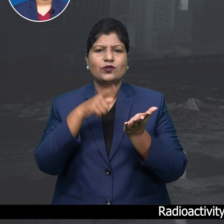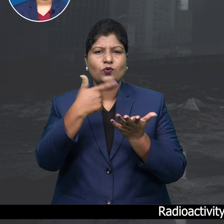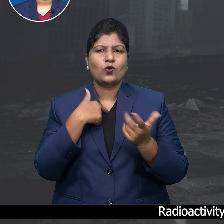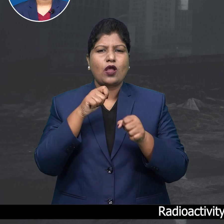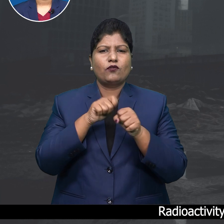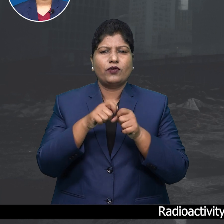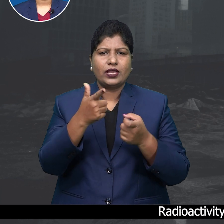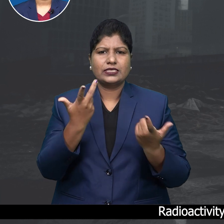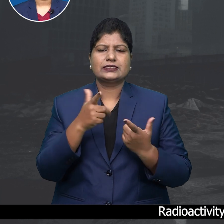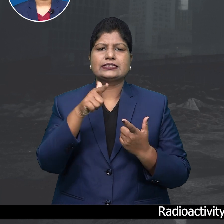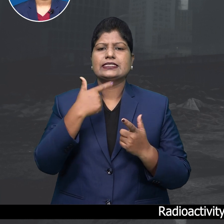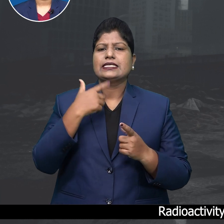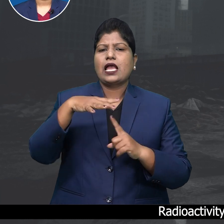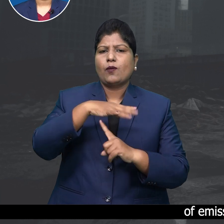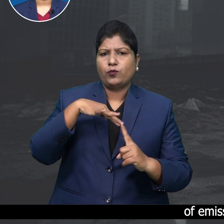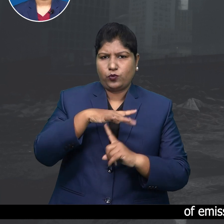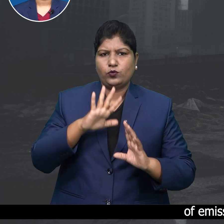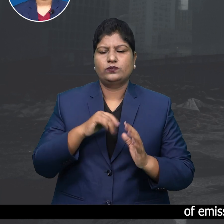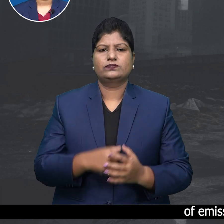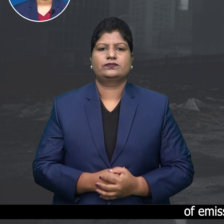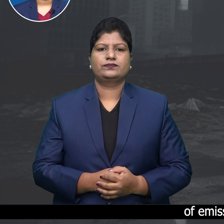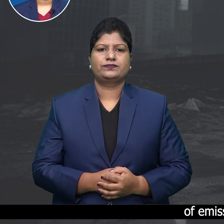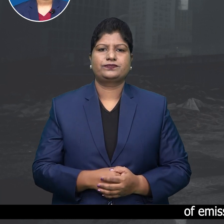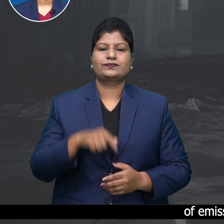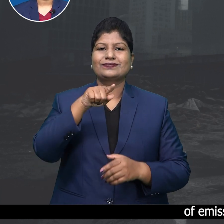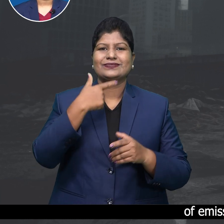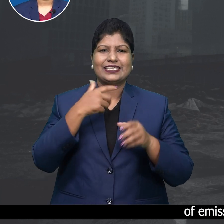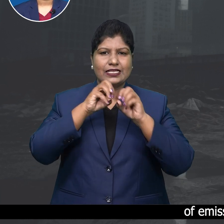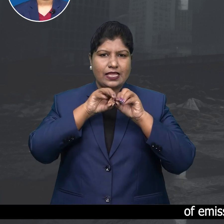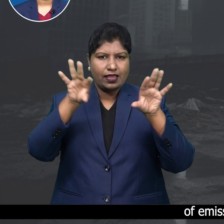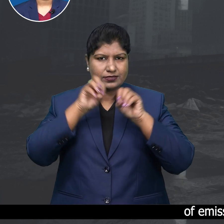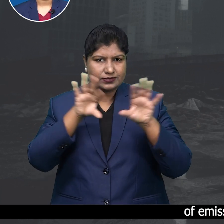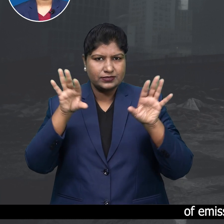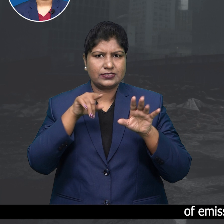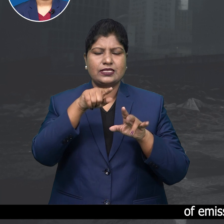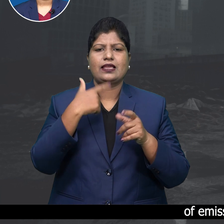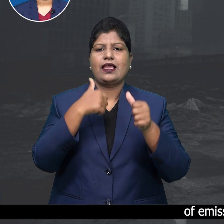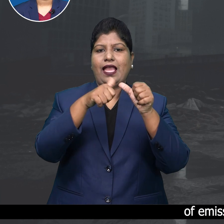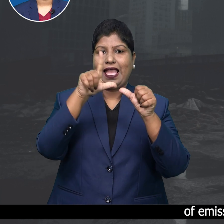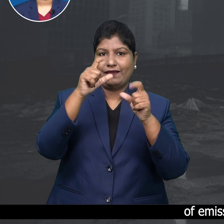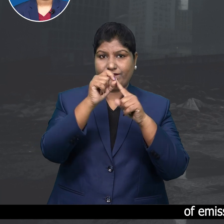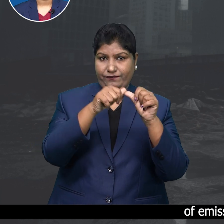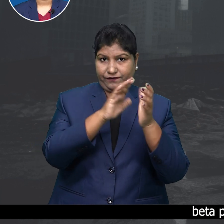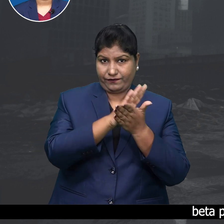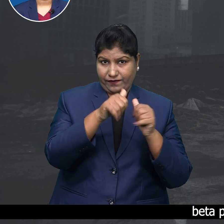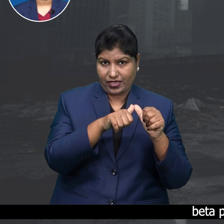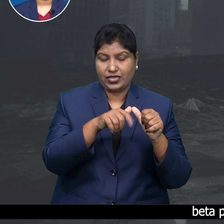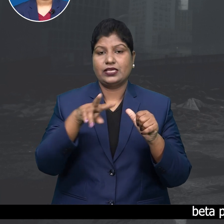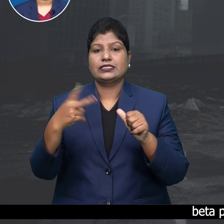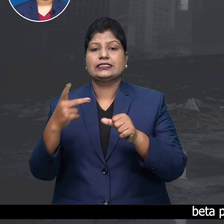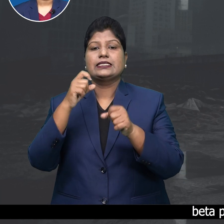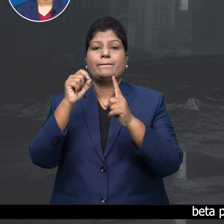Radioactivity is a phenomenon of emission of alpha,